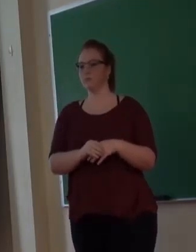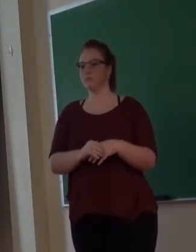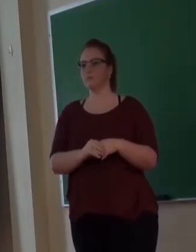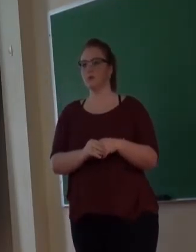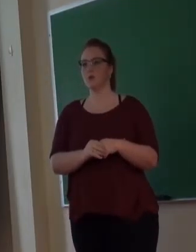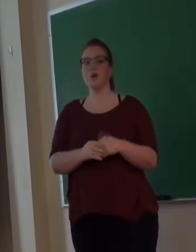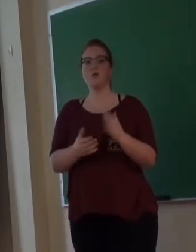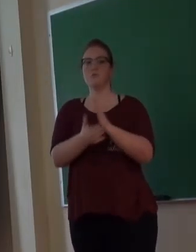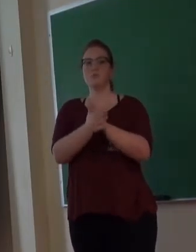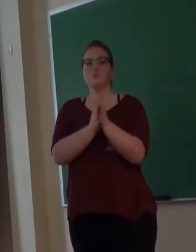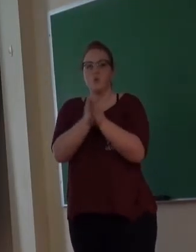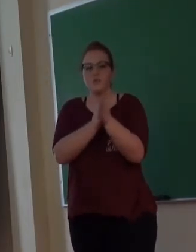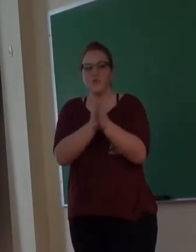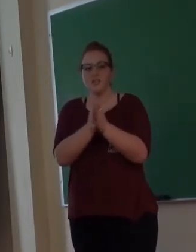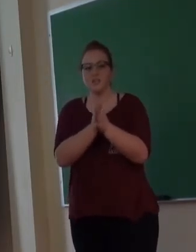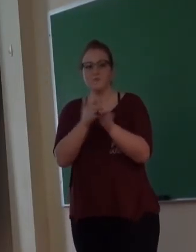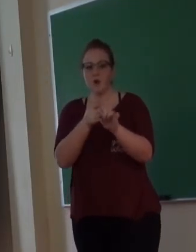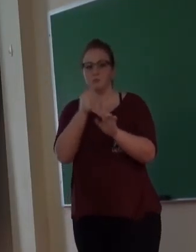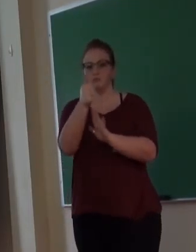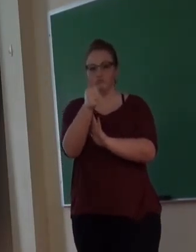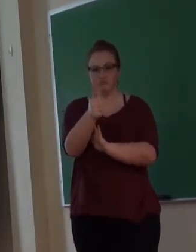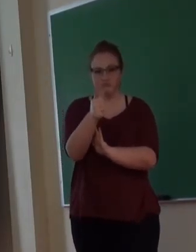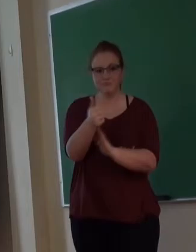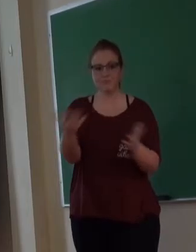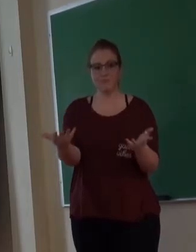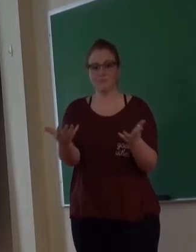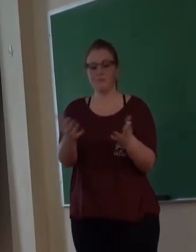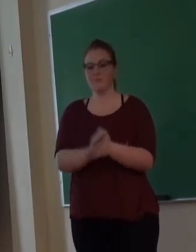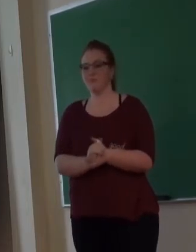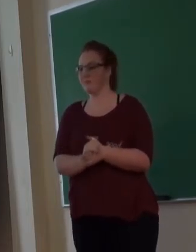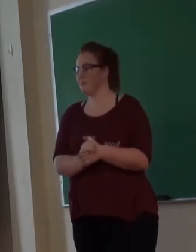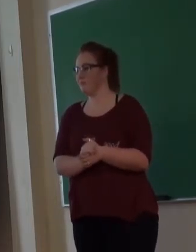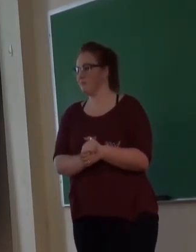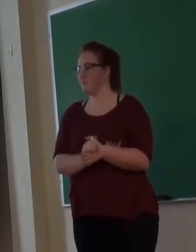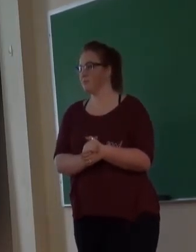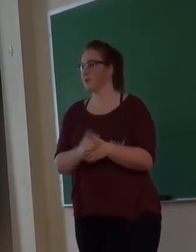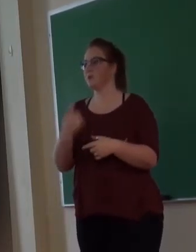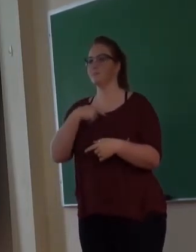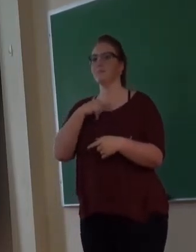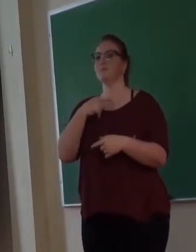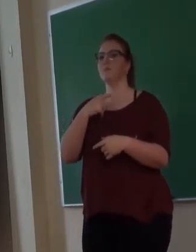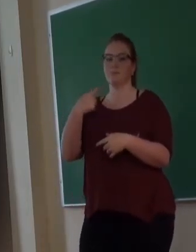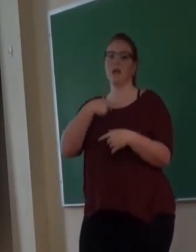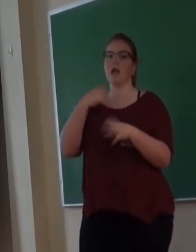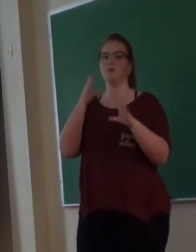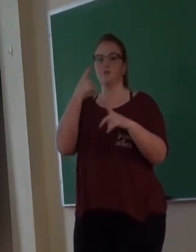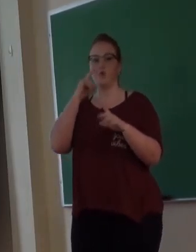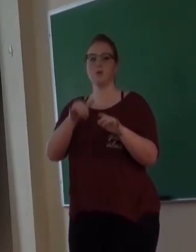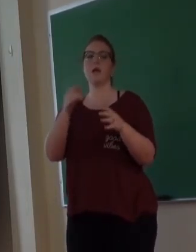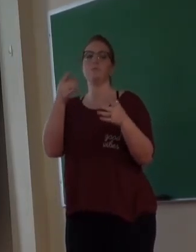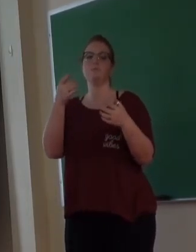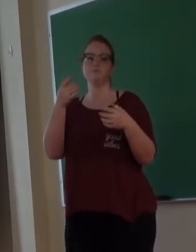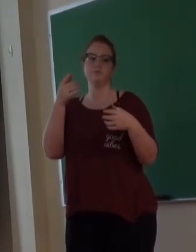Self-motivation, that is one of my biggest things that I look for in anything that I'm hiring. Self-motivation, initiation. What I mean by